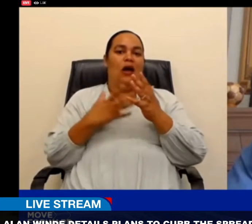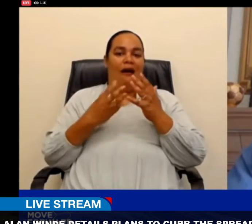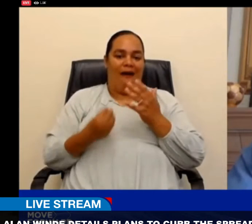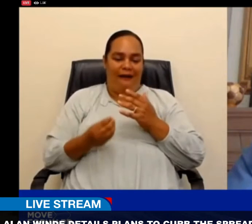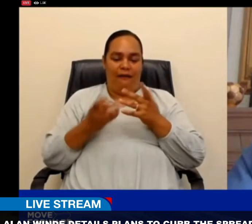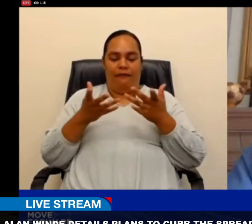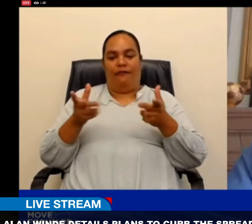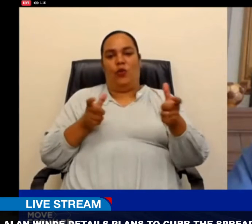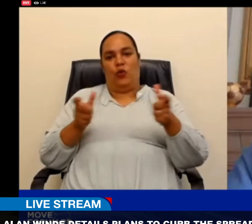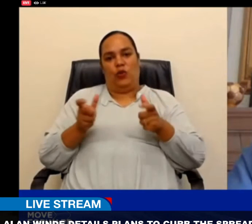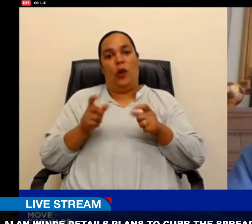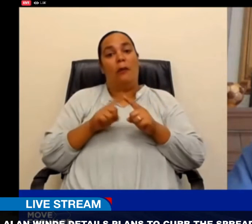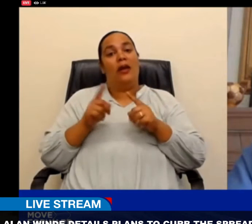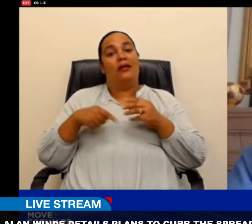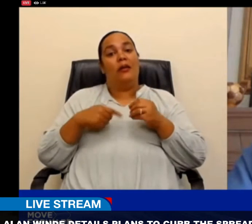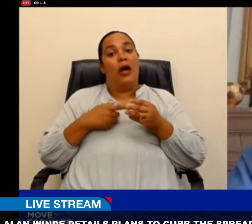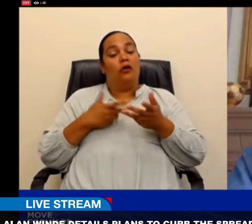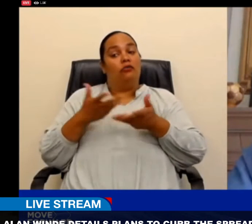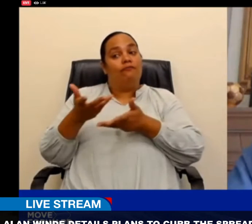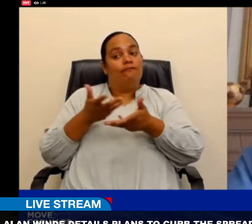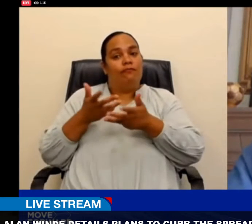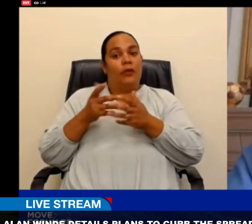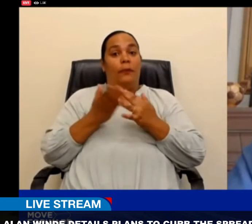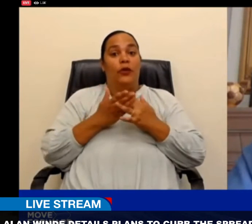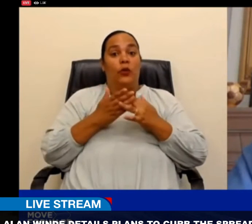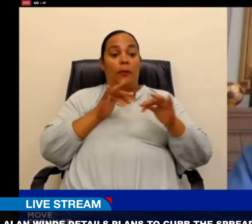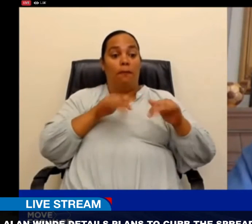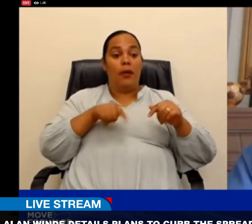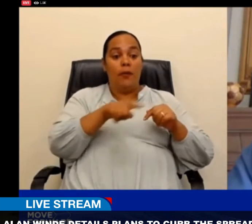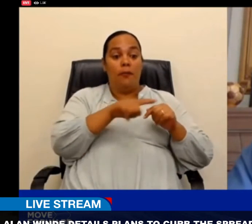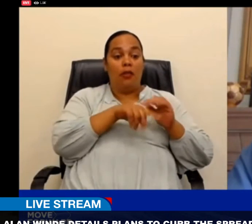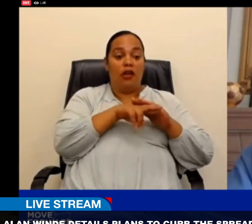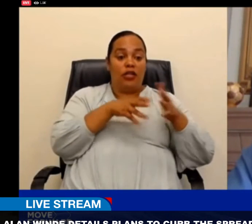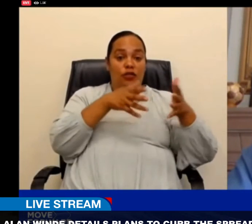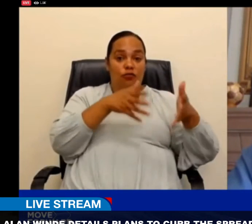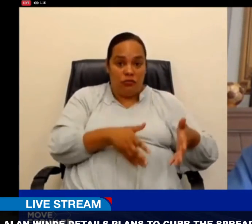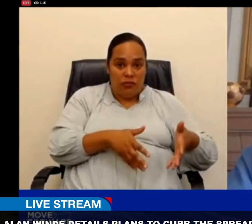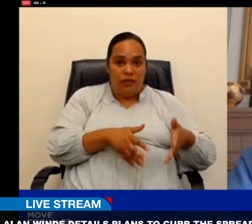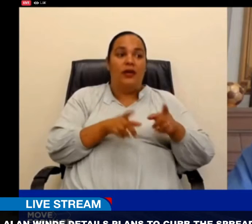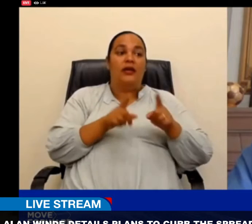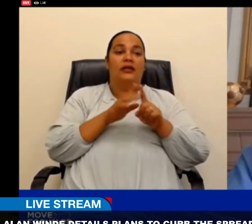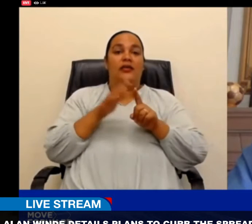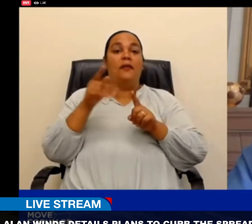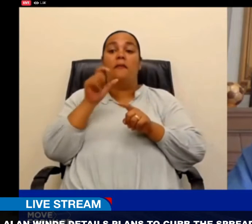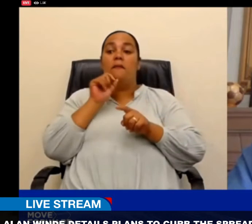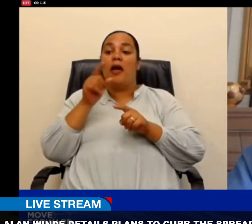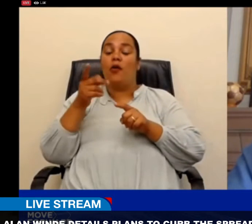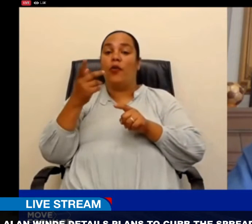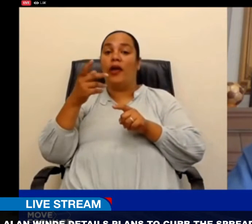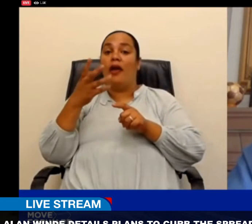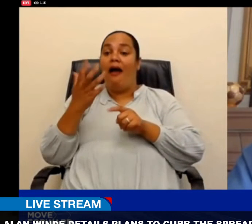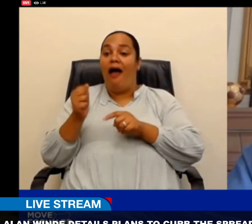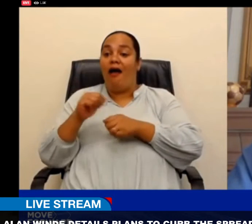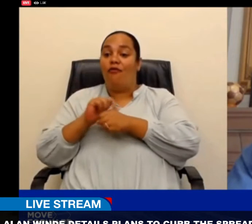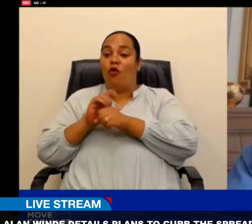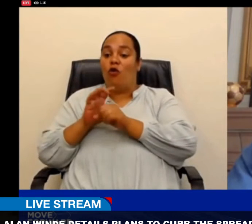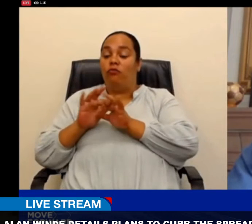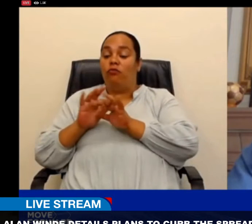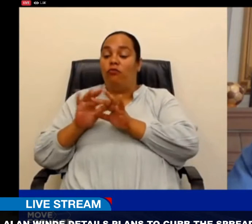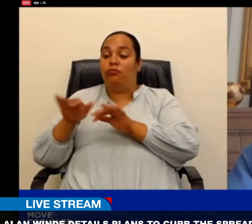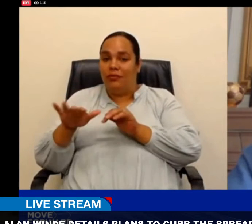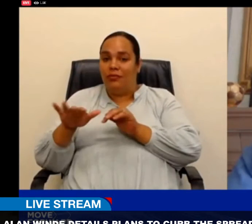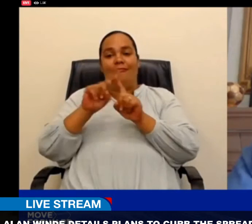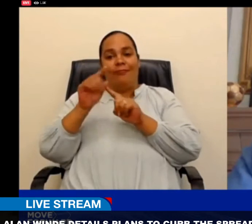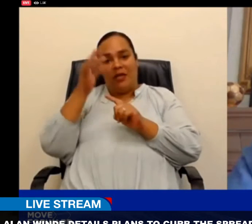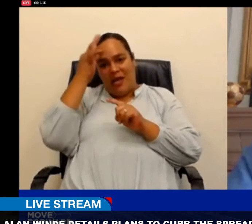hand. This is about a deal between the citizens of this region, and specifically in those hotspots, and us as government, all three spheres of government. Let's